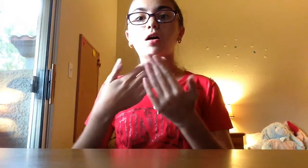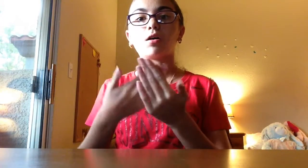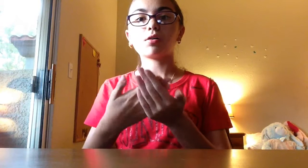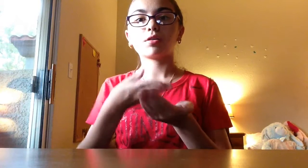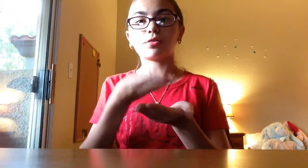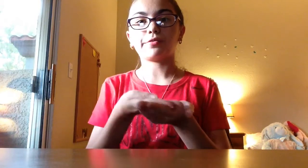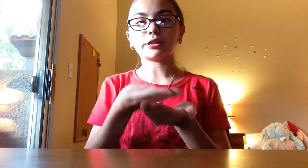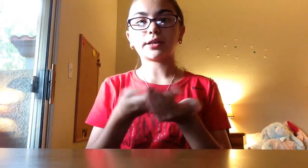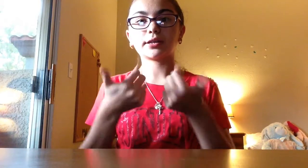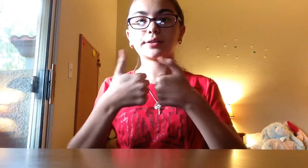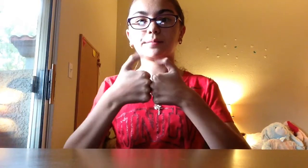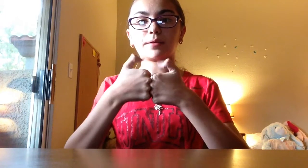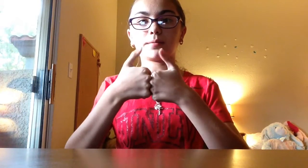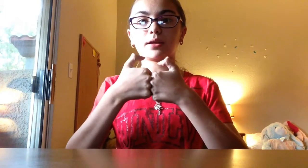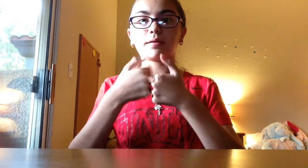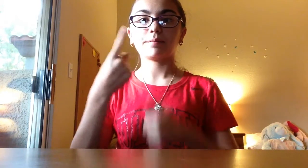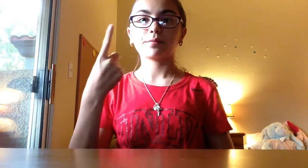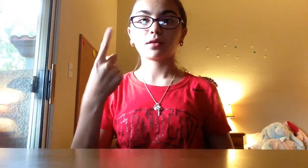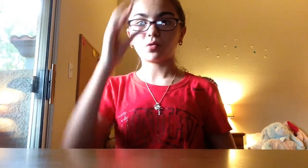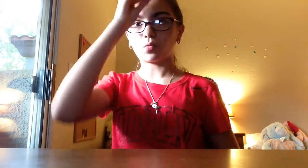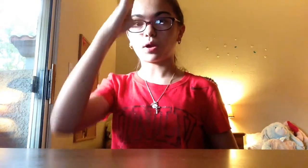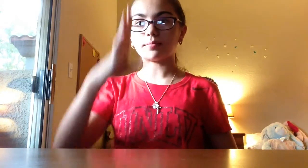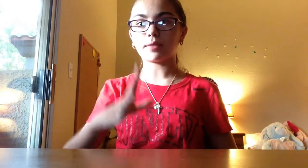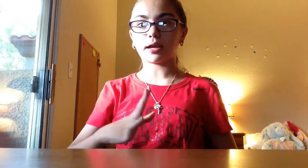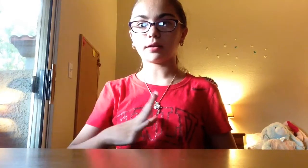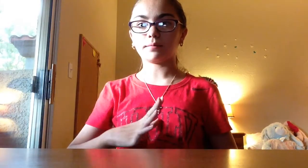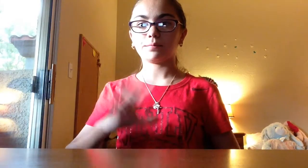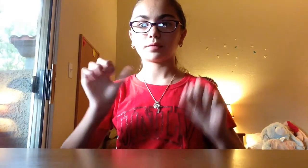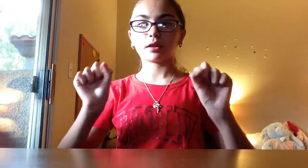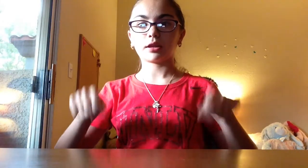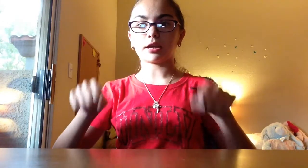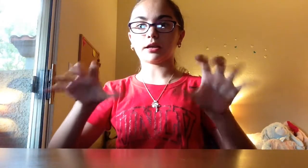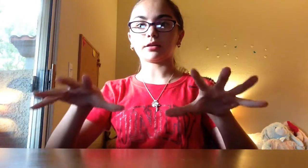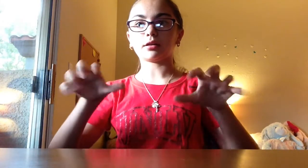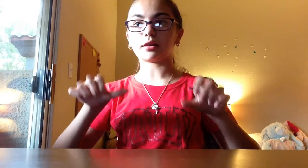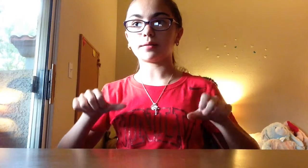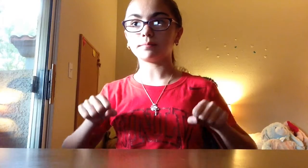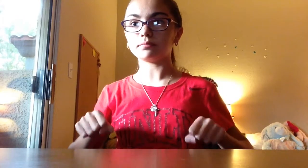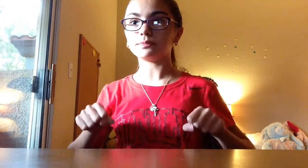all the riches, baby, one man can claim.